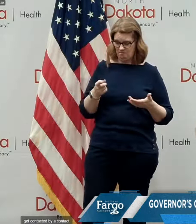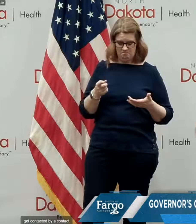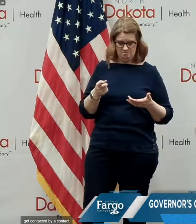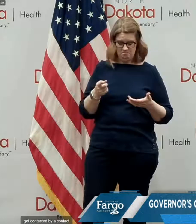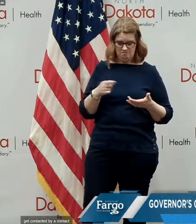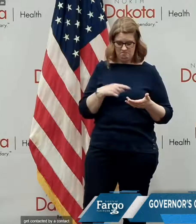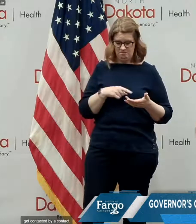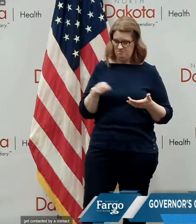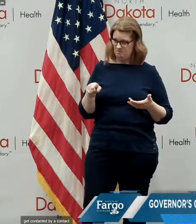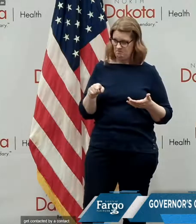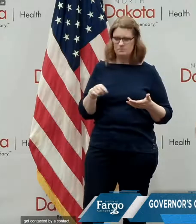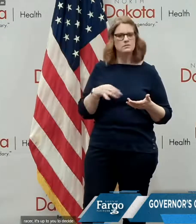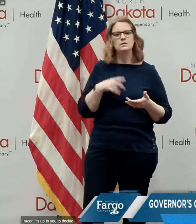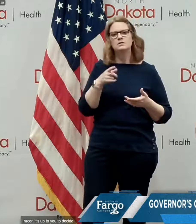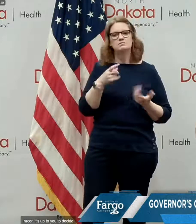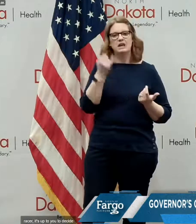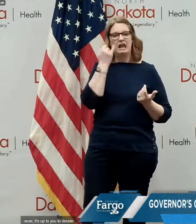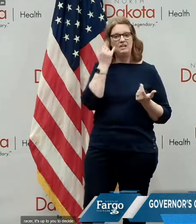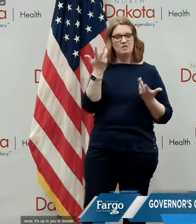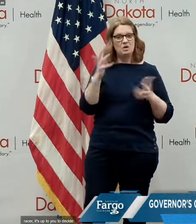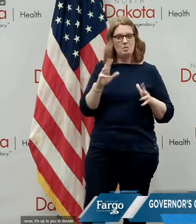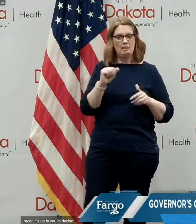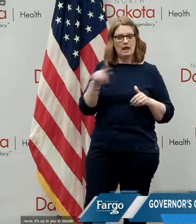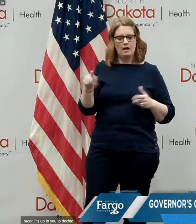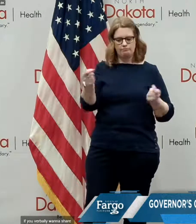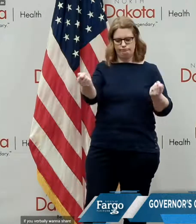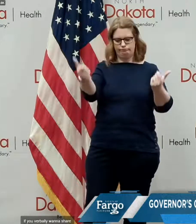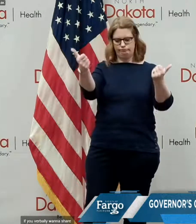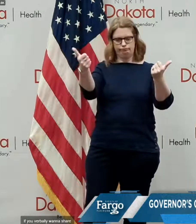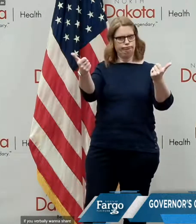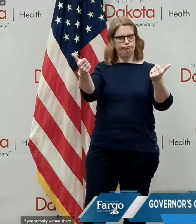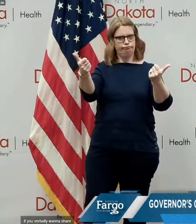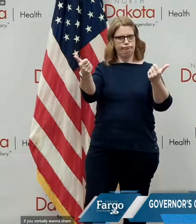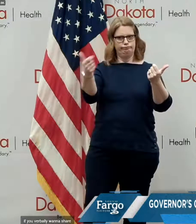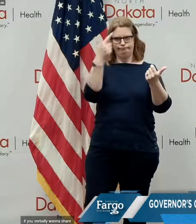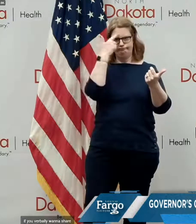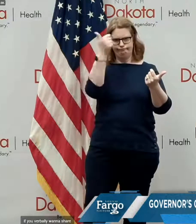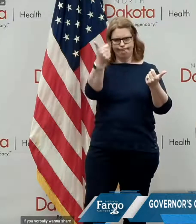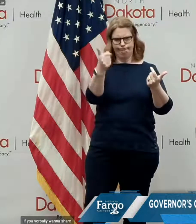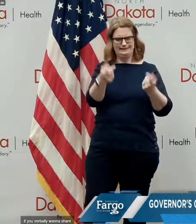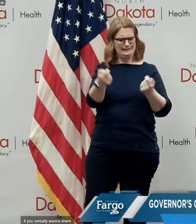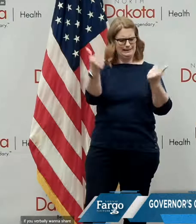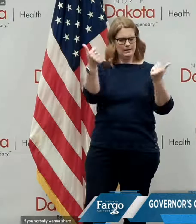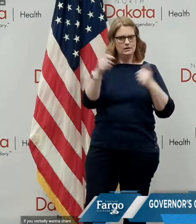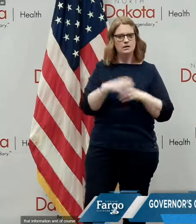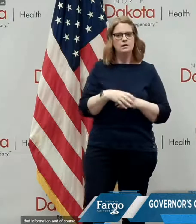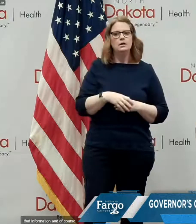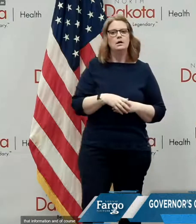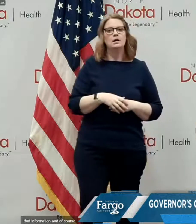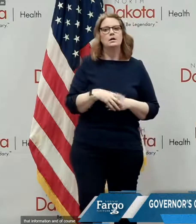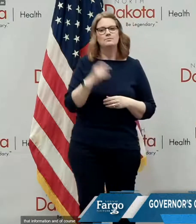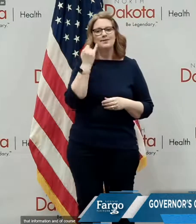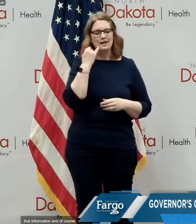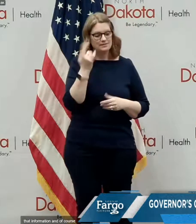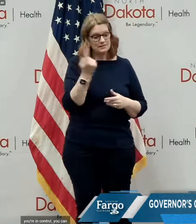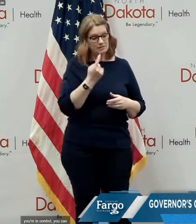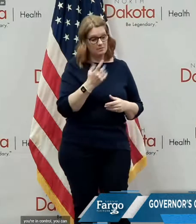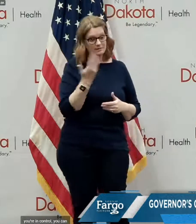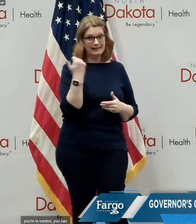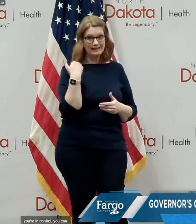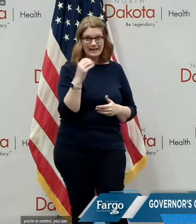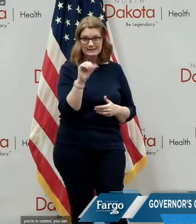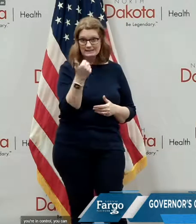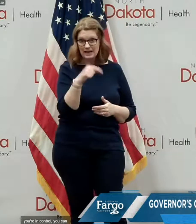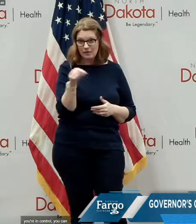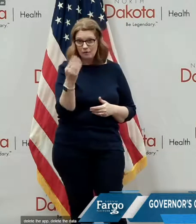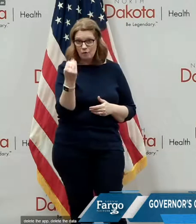And of course, you're in control. You can delete the app, delete the data anytime you want. But when you're being asked by someone, where all have you been in the last 10 to